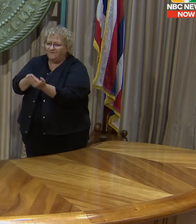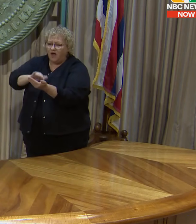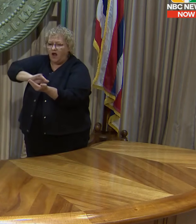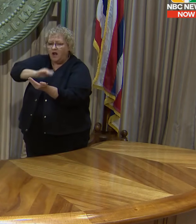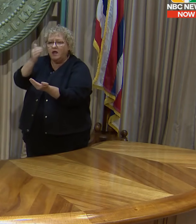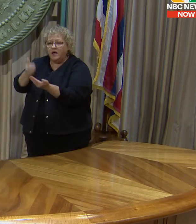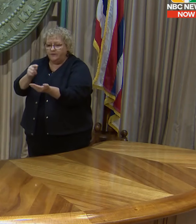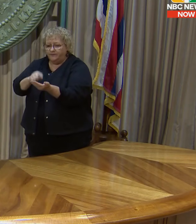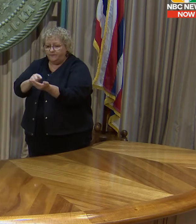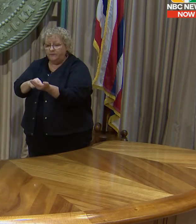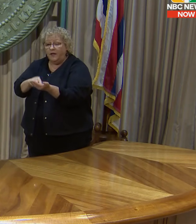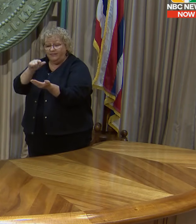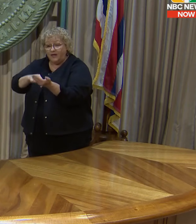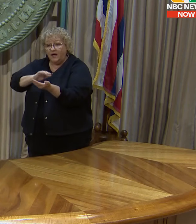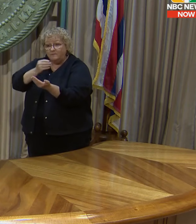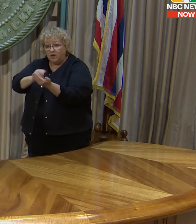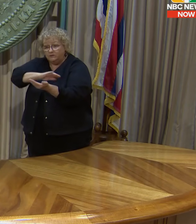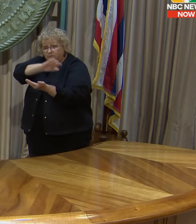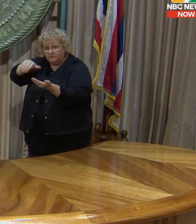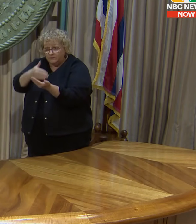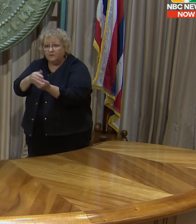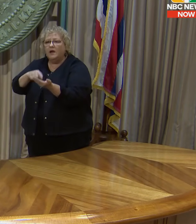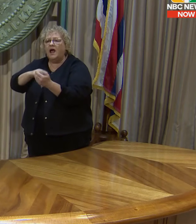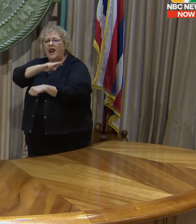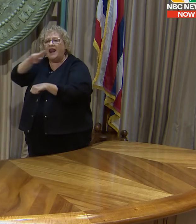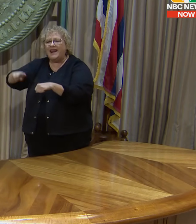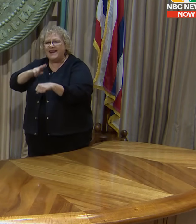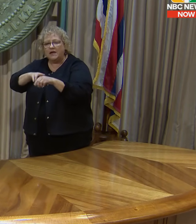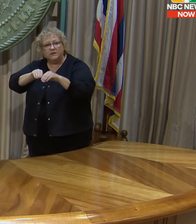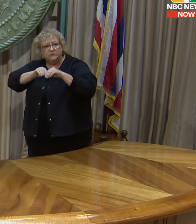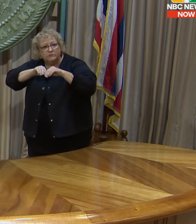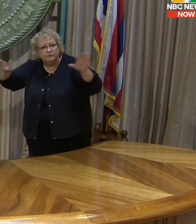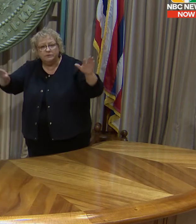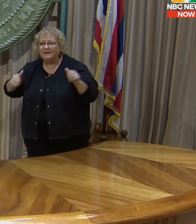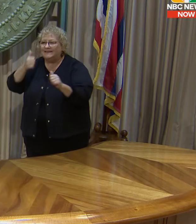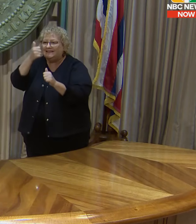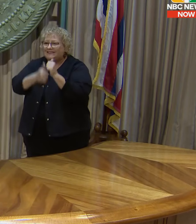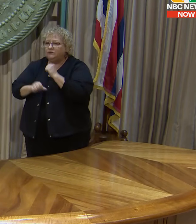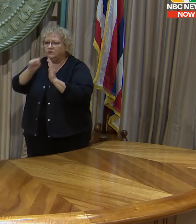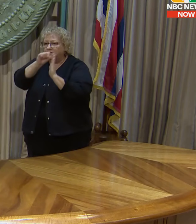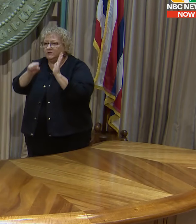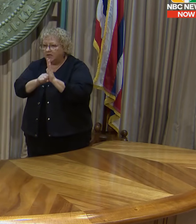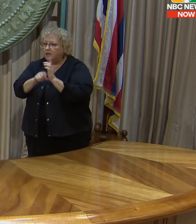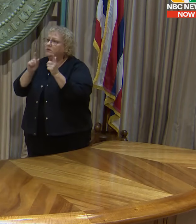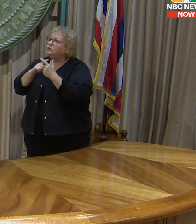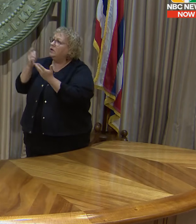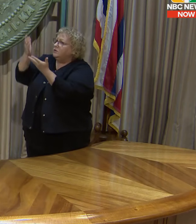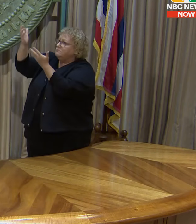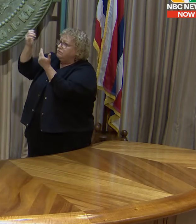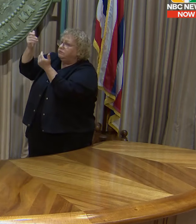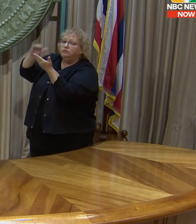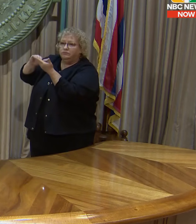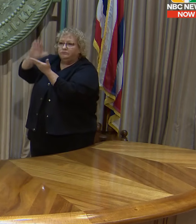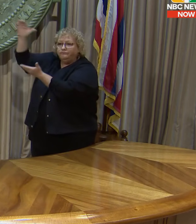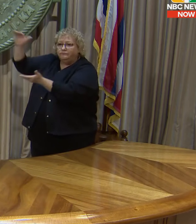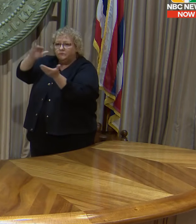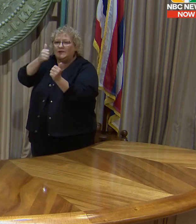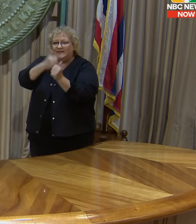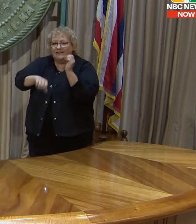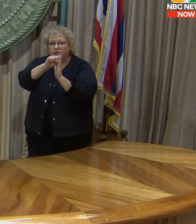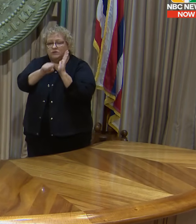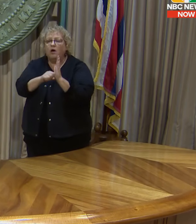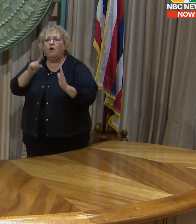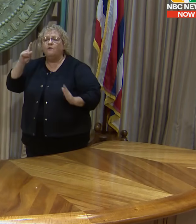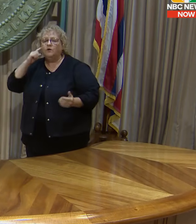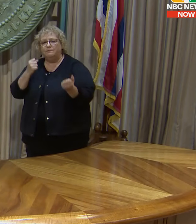hospitals, clinics, and nursing homes will be eligible to draw down additional resources. So the $4 billion is a quite